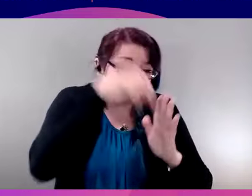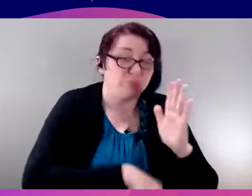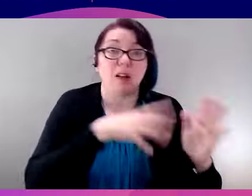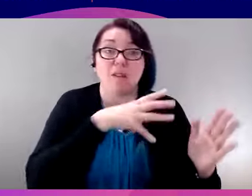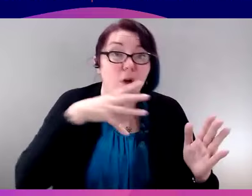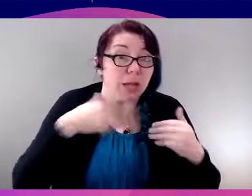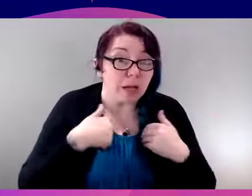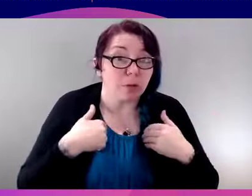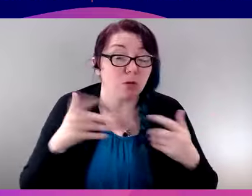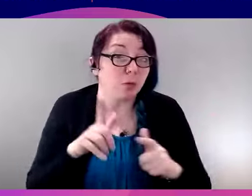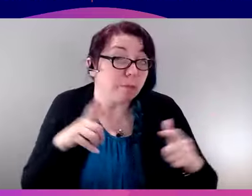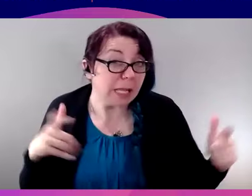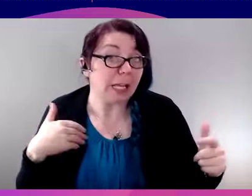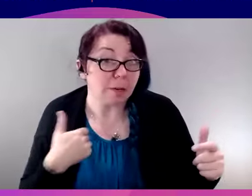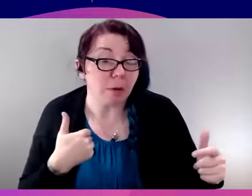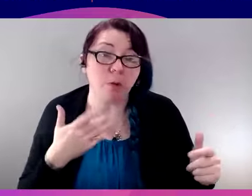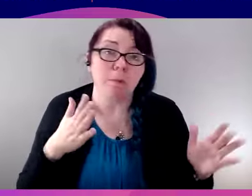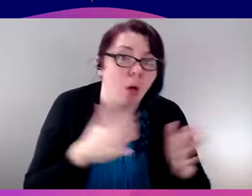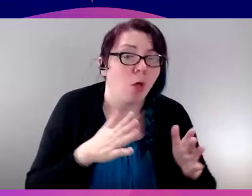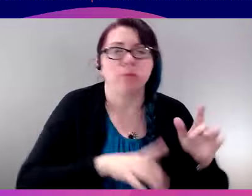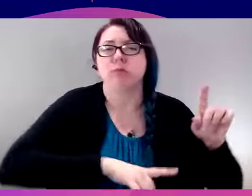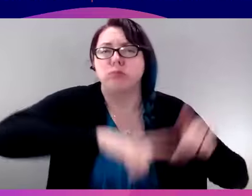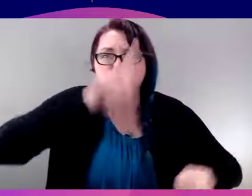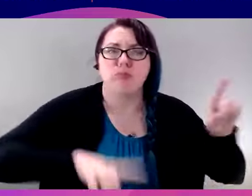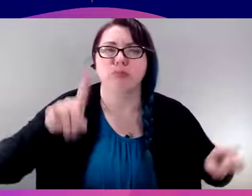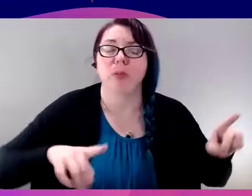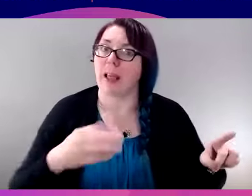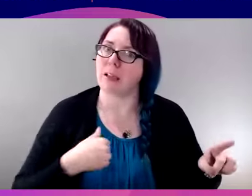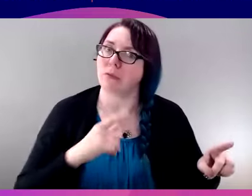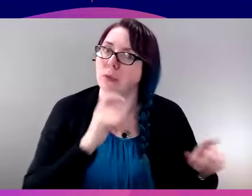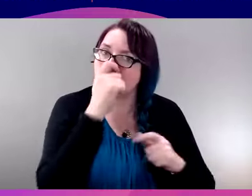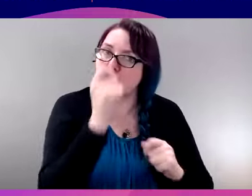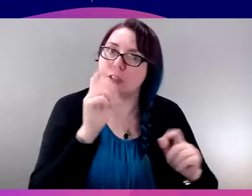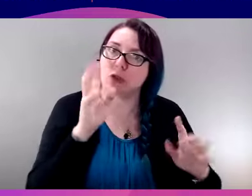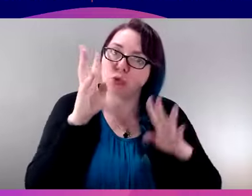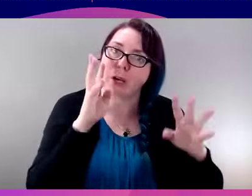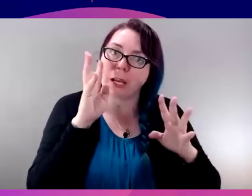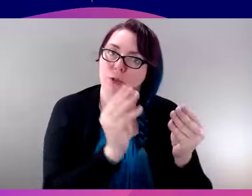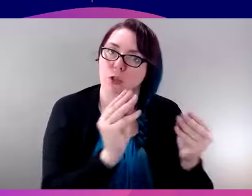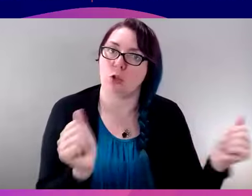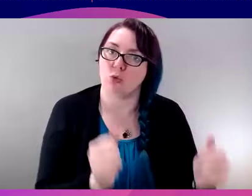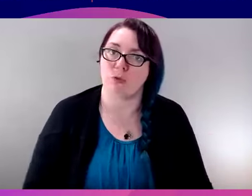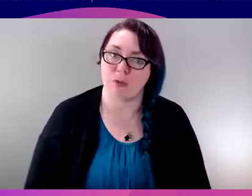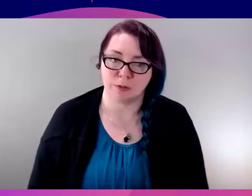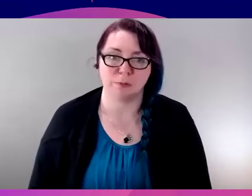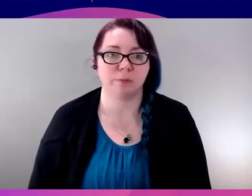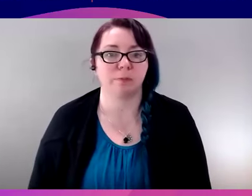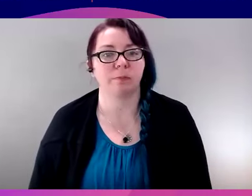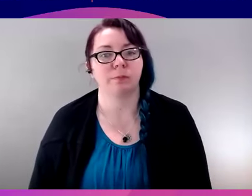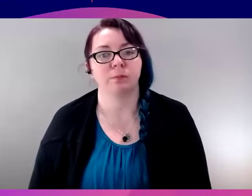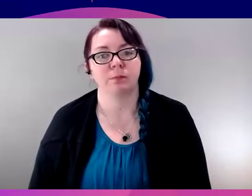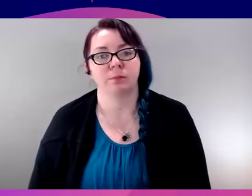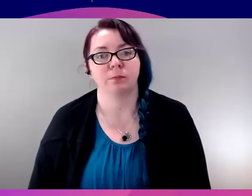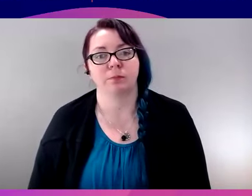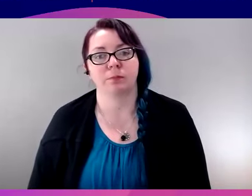strategies, innovative practices, and creative solutions to support other gender-based violence shelters and